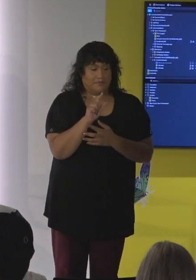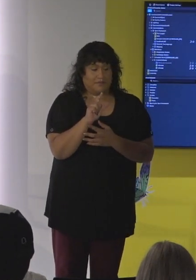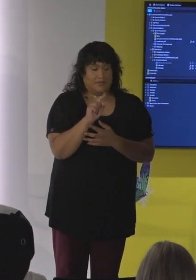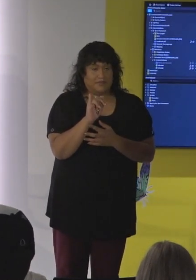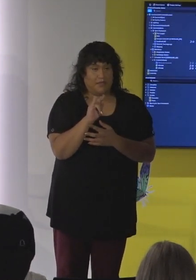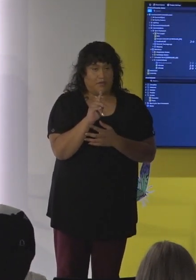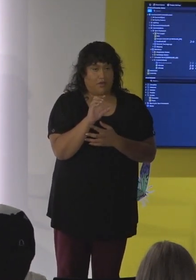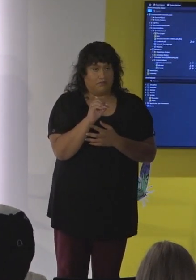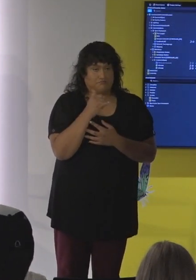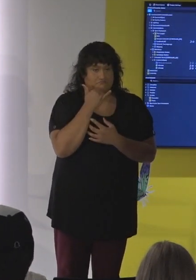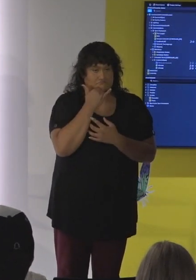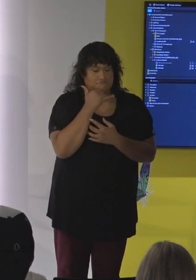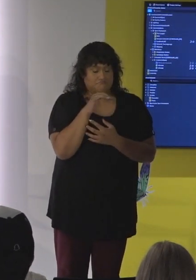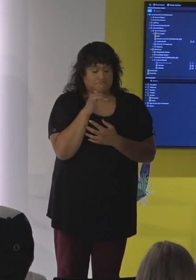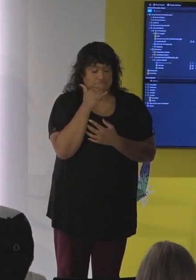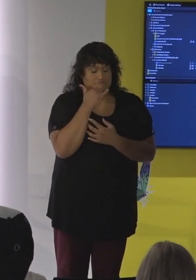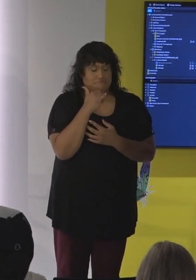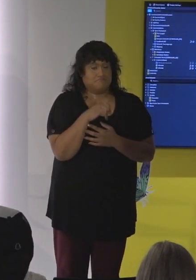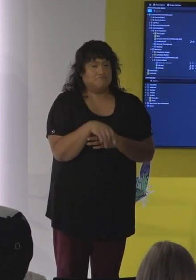That one's an easy one.